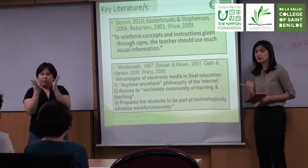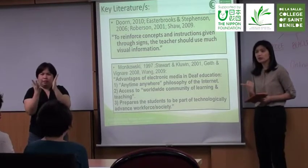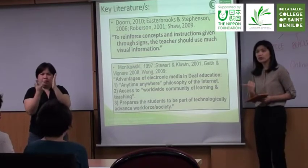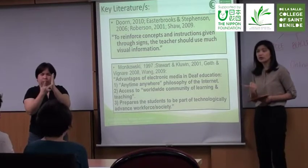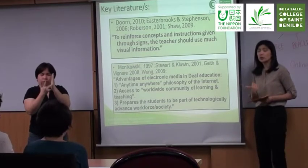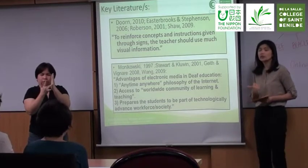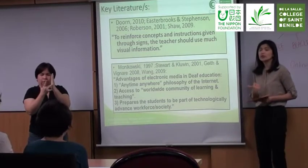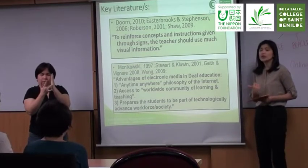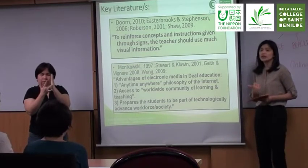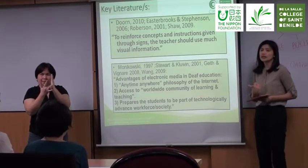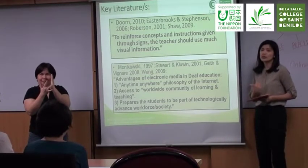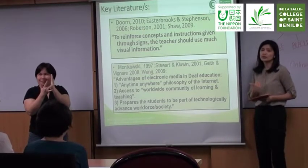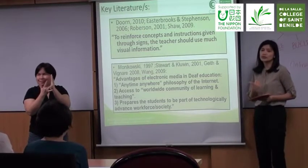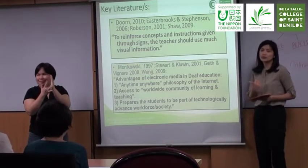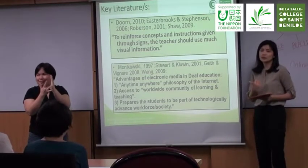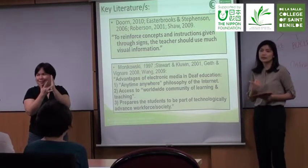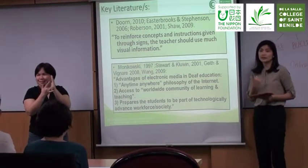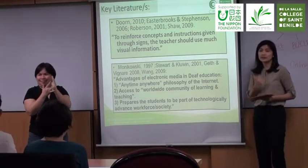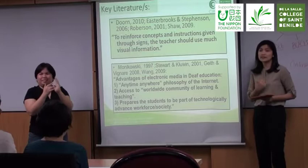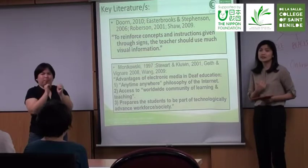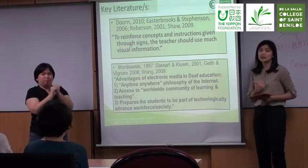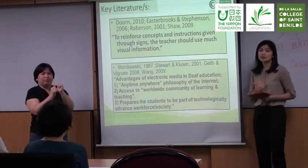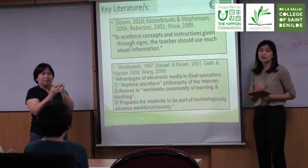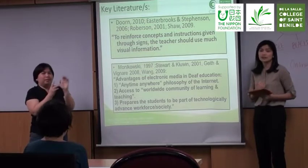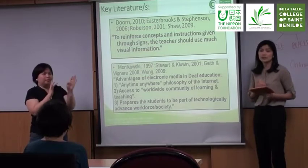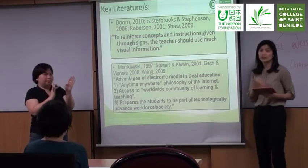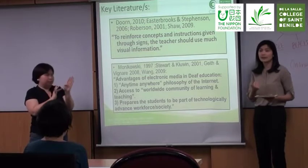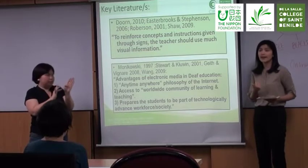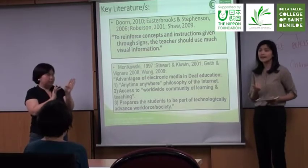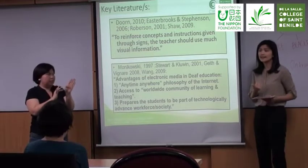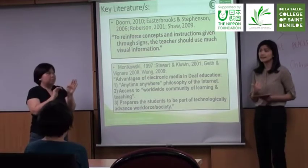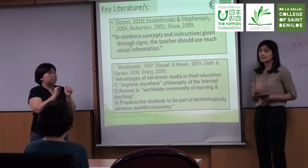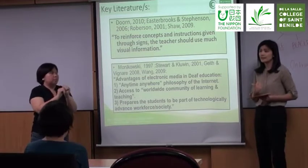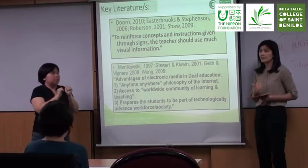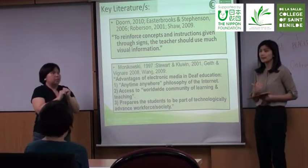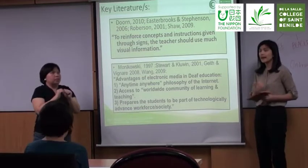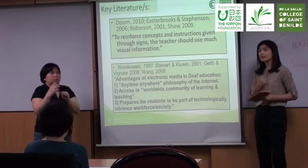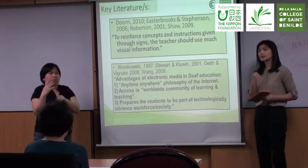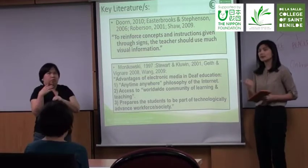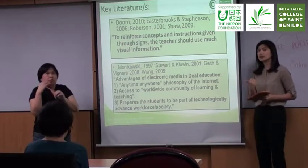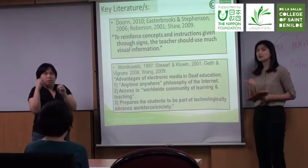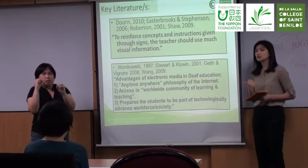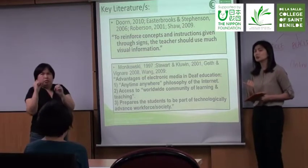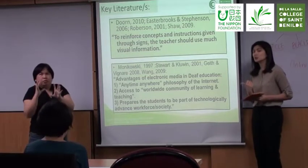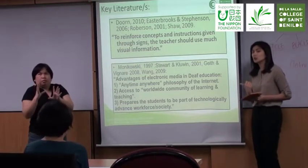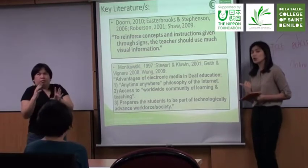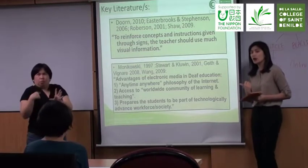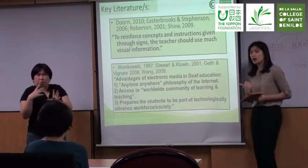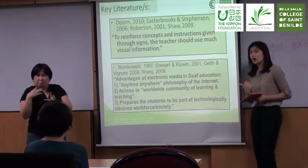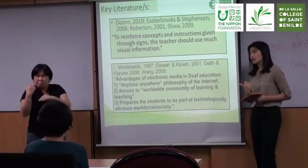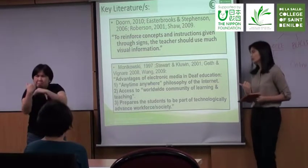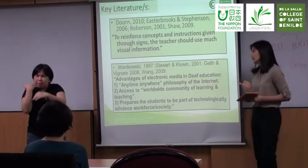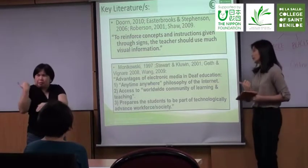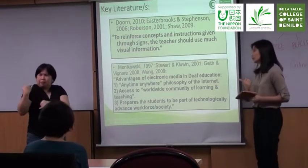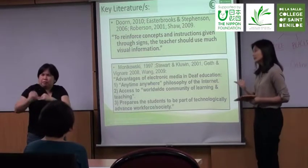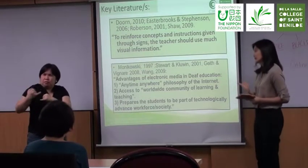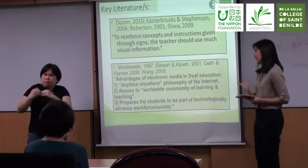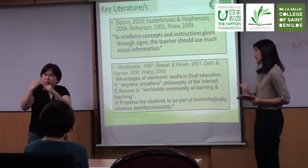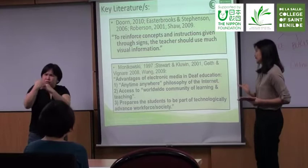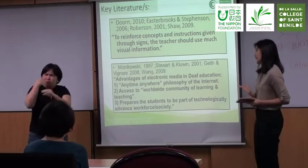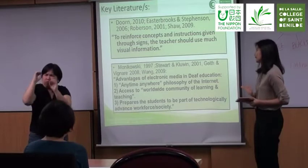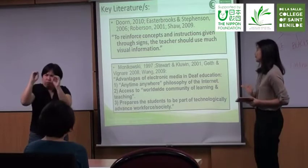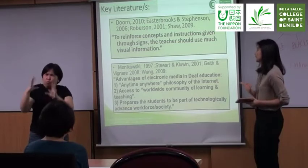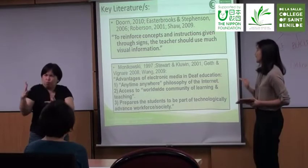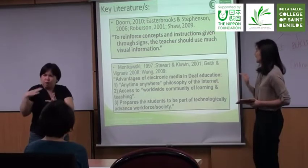want to review it on their own, they won't need to wait for the teacher to give them the file. They have the freedom to use